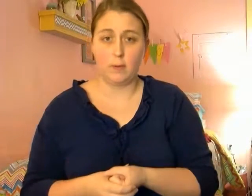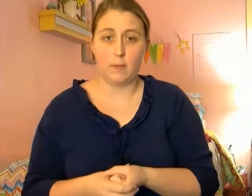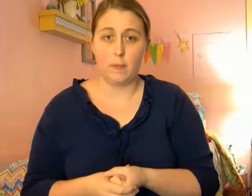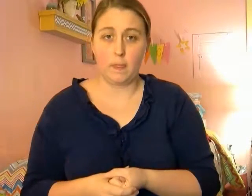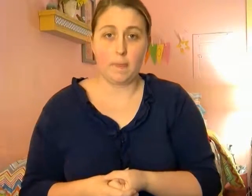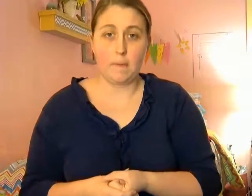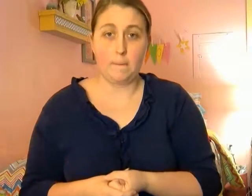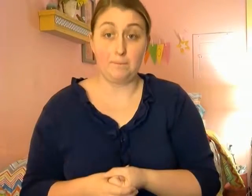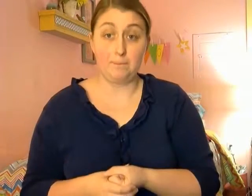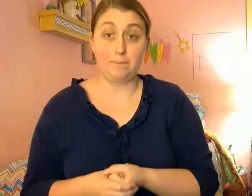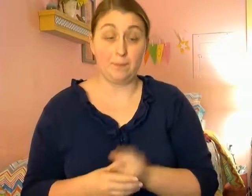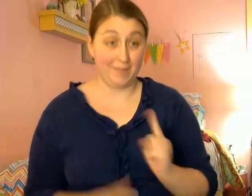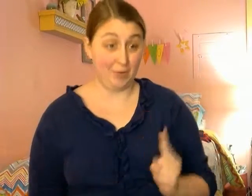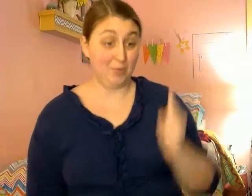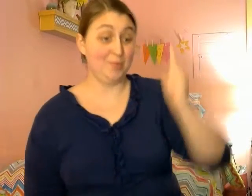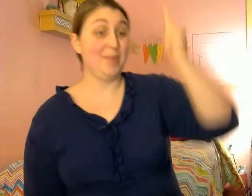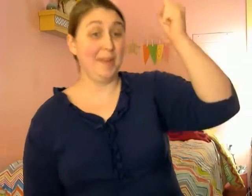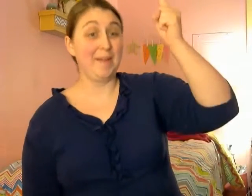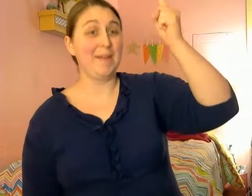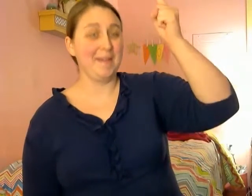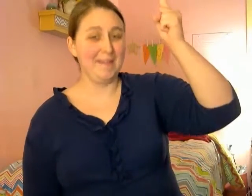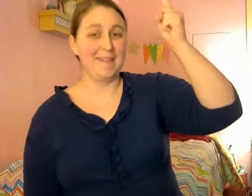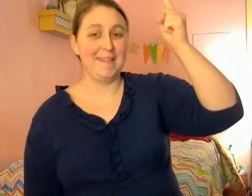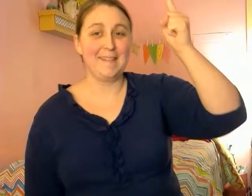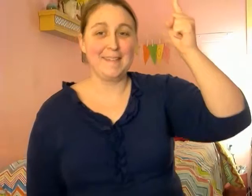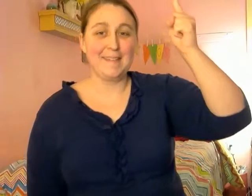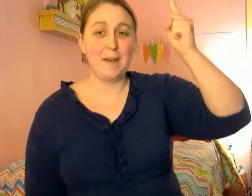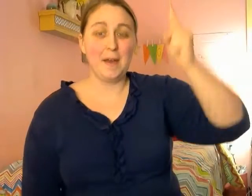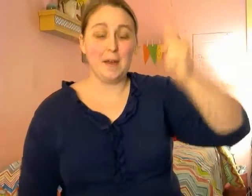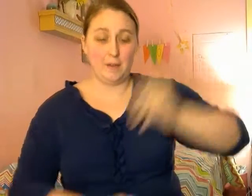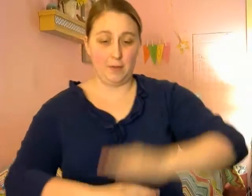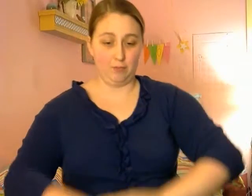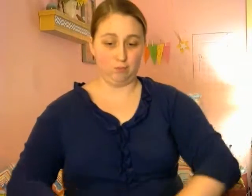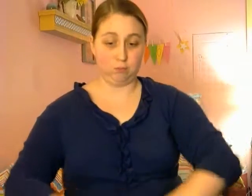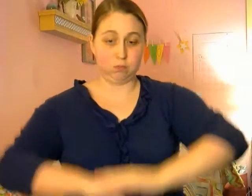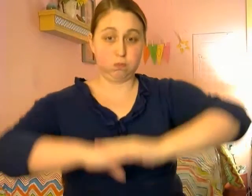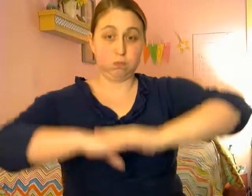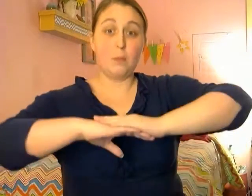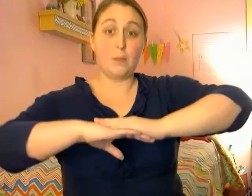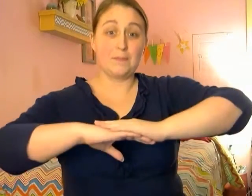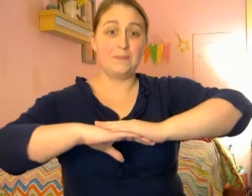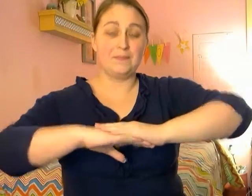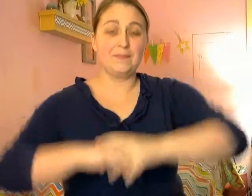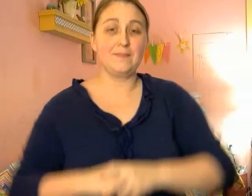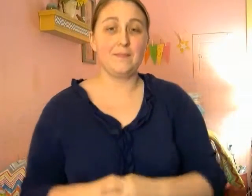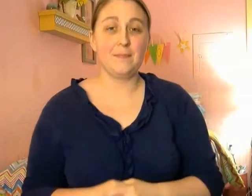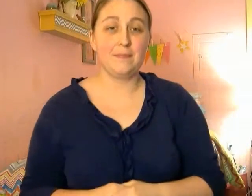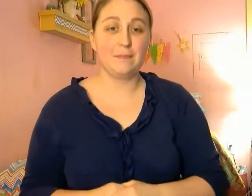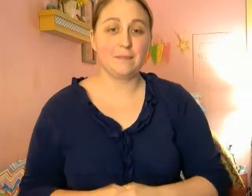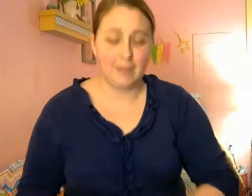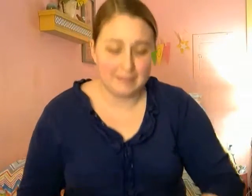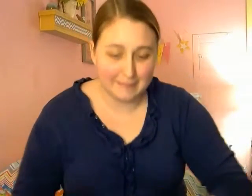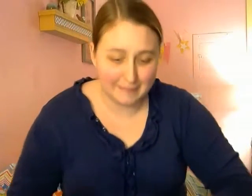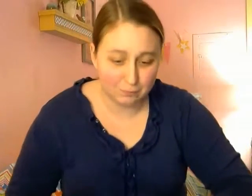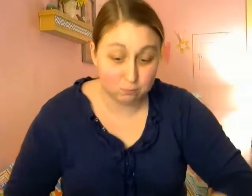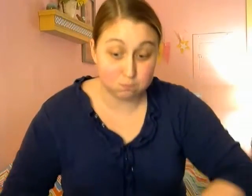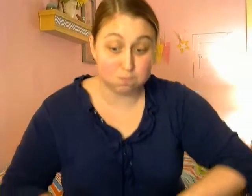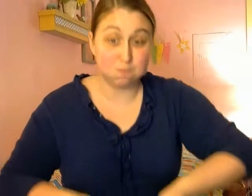You go up? Take up from the floor? Yeah. So that's when you go down and you like that,